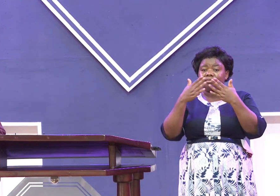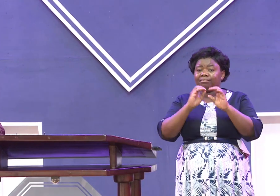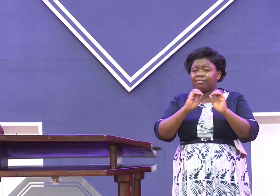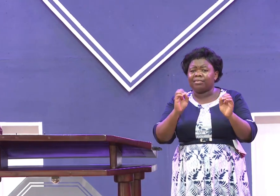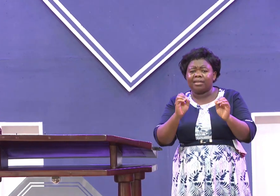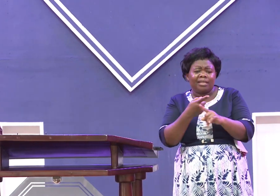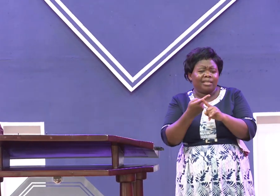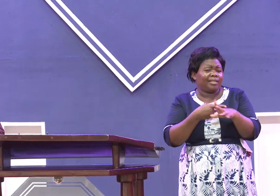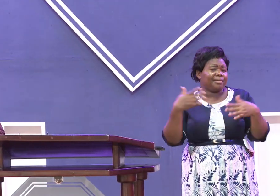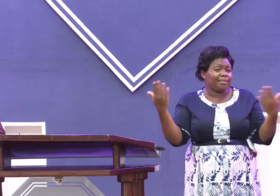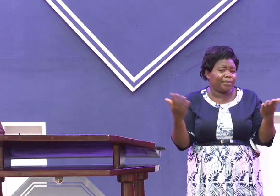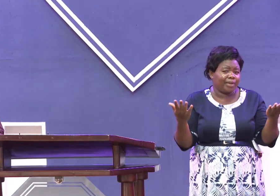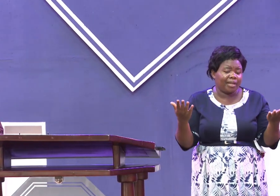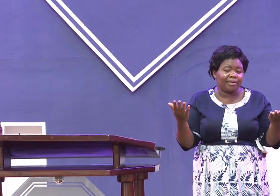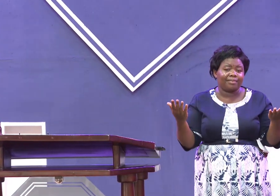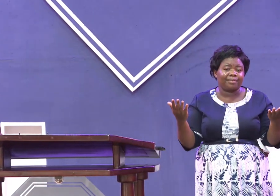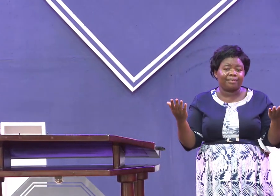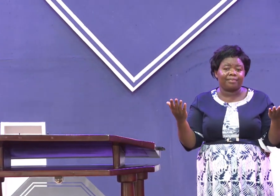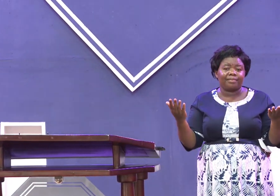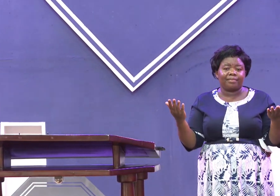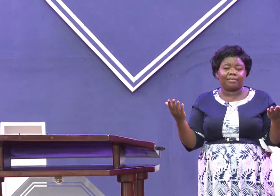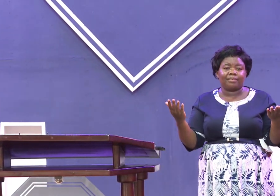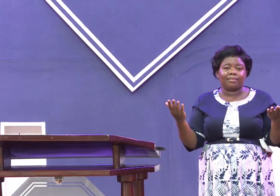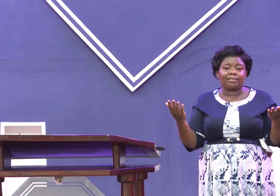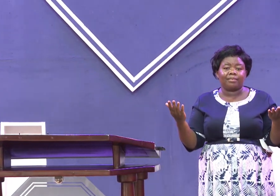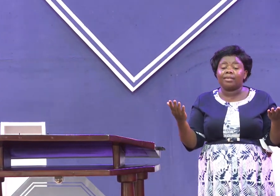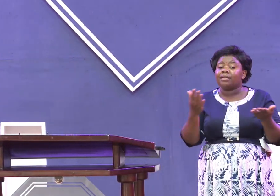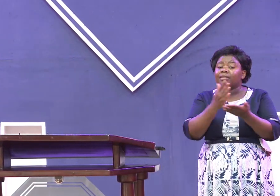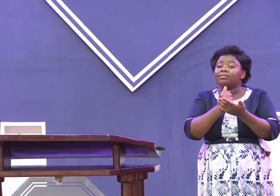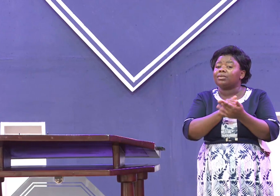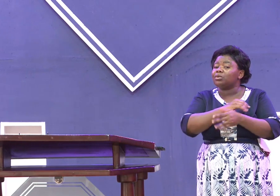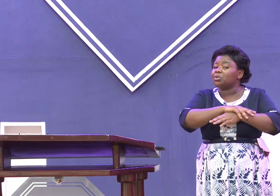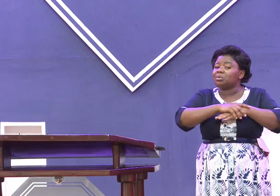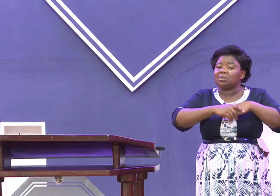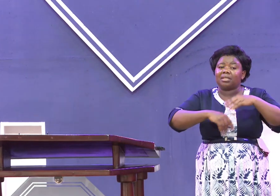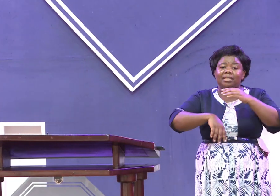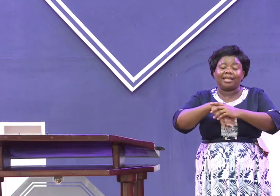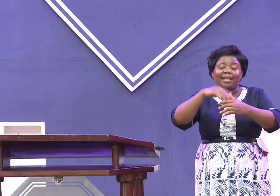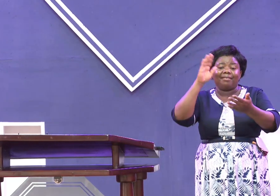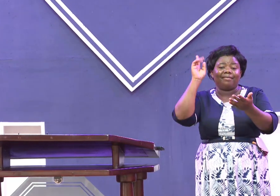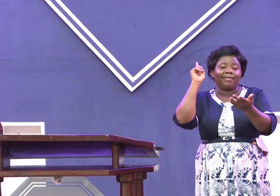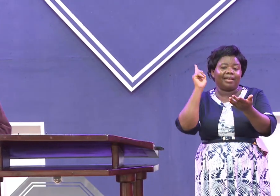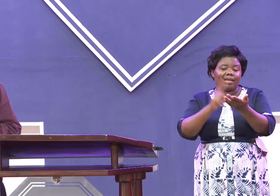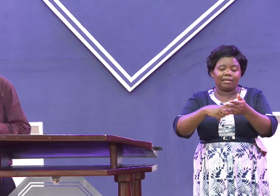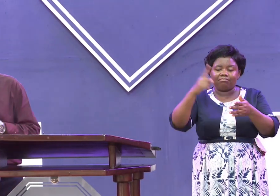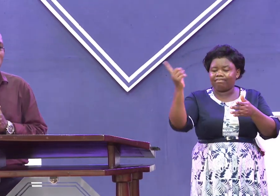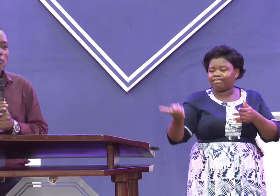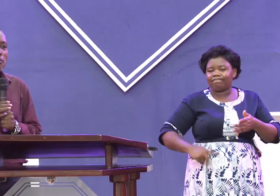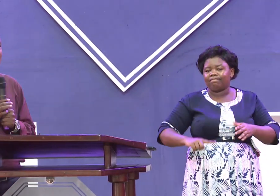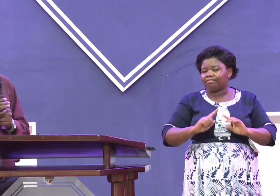ki? Where does that heart come from? Butaba mumativu. Being uncontented.